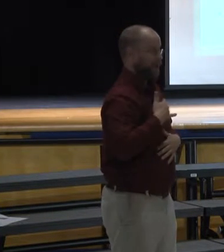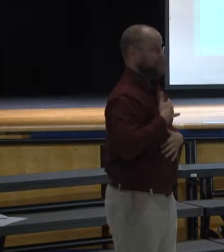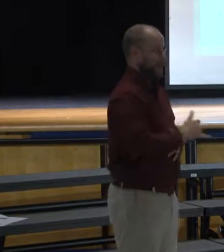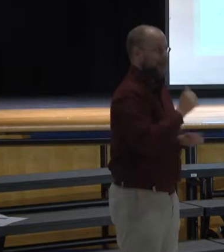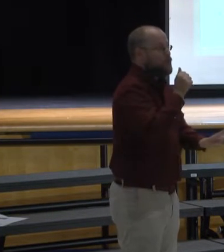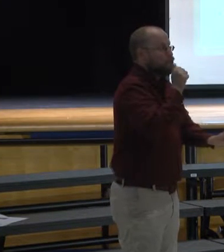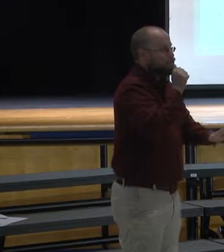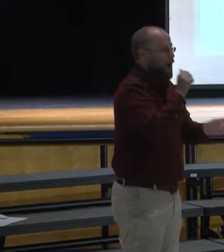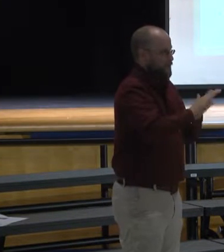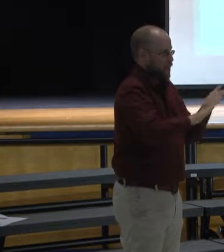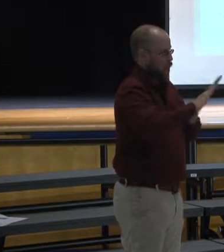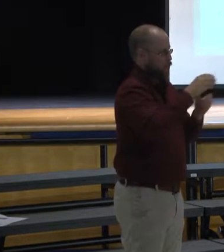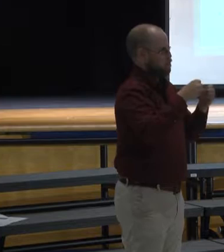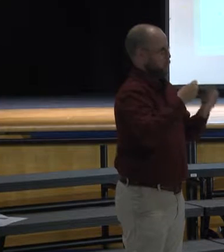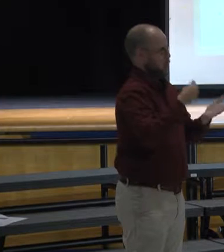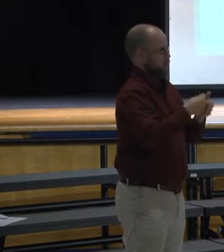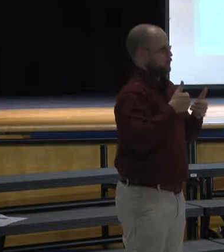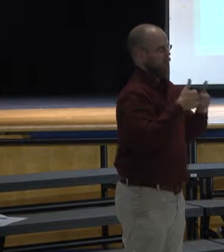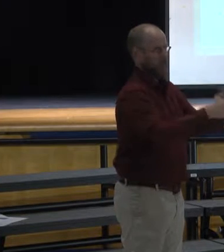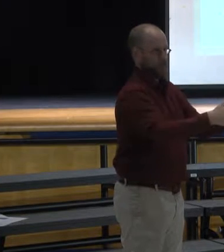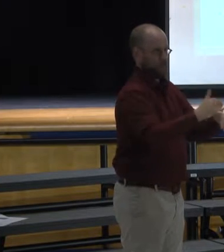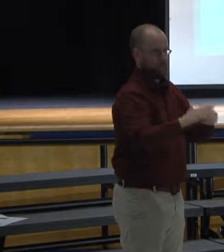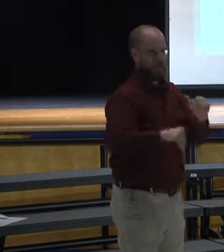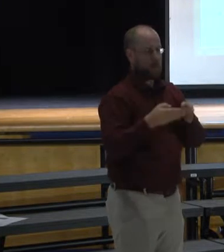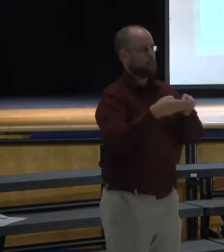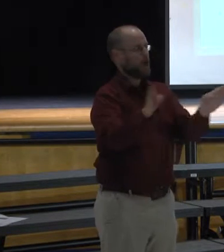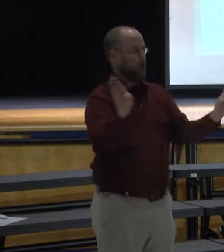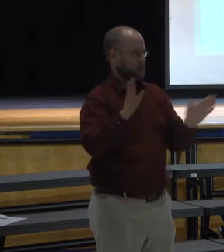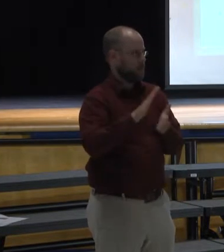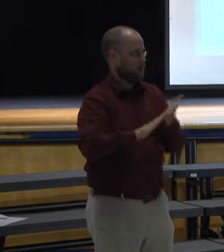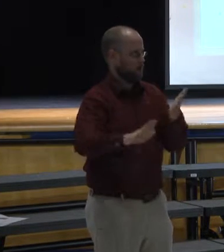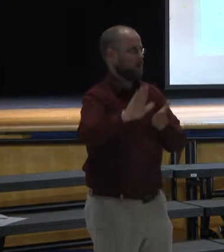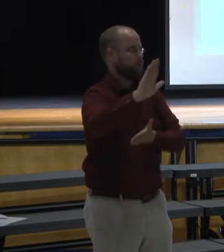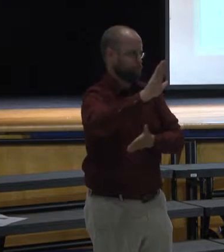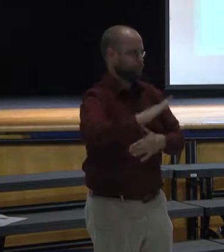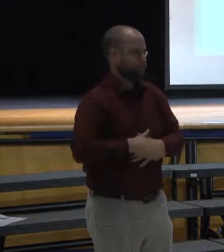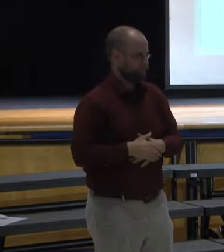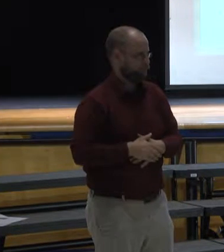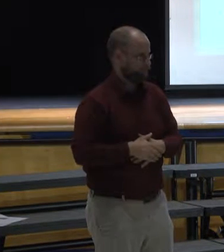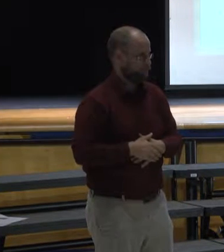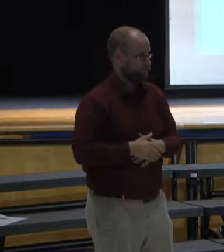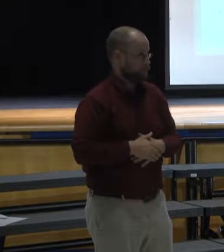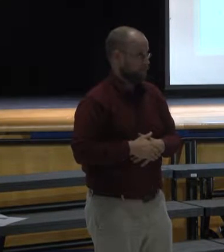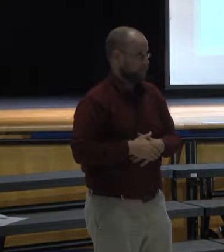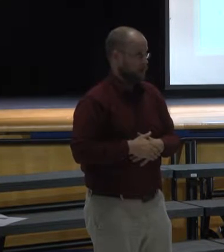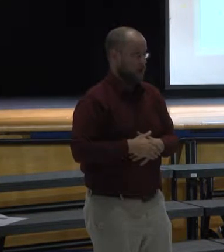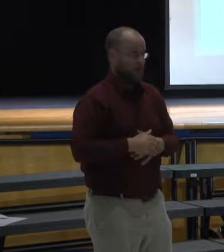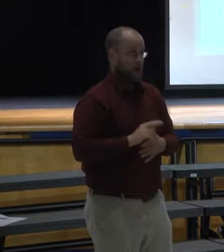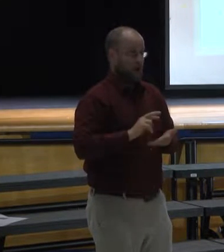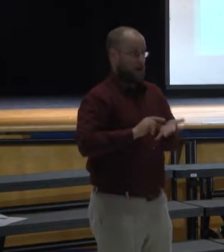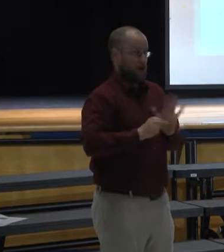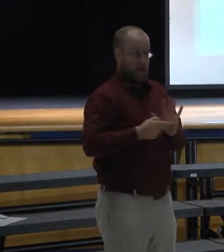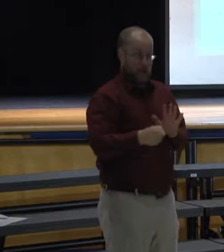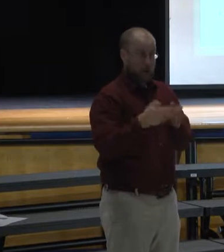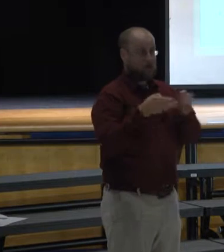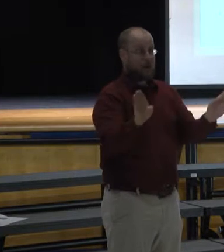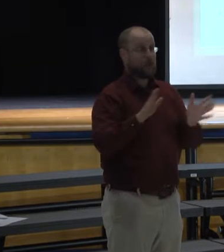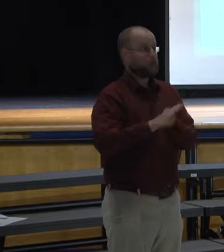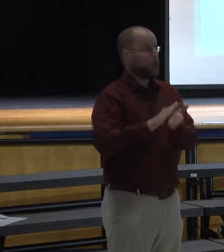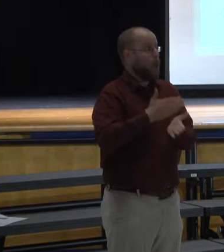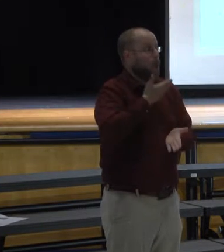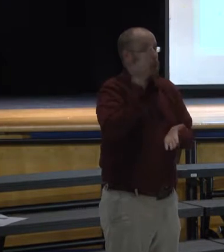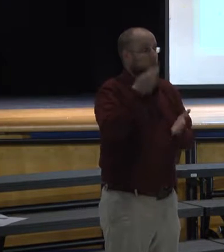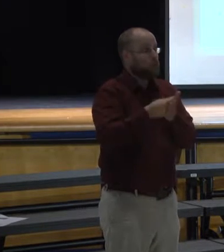more opportunity in scholarship than public schools. But it doesn't mean that that's all there is. Public schools do have some. And then there's